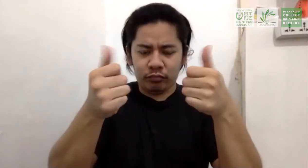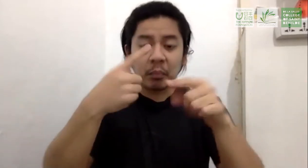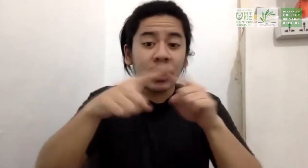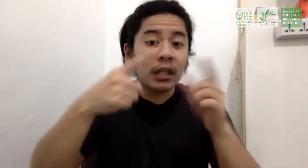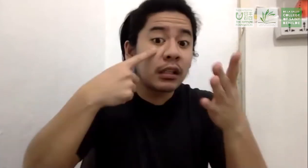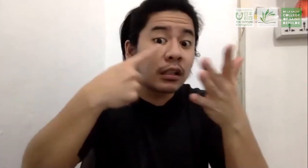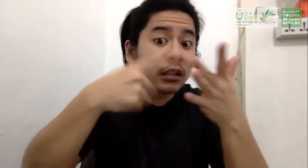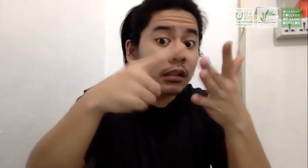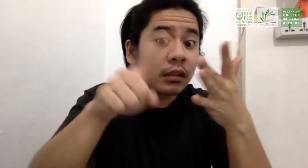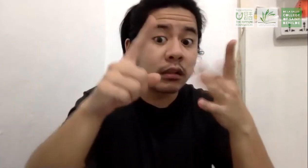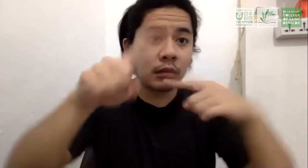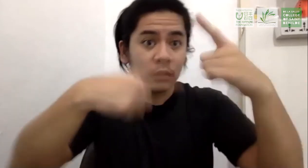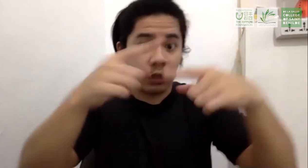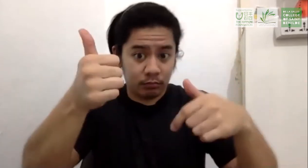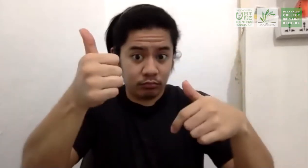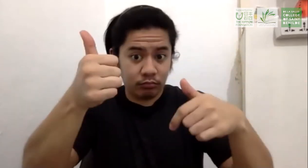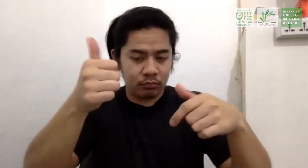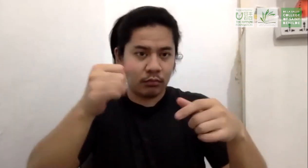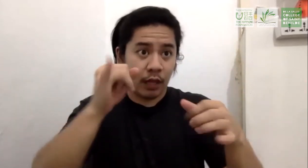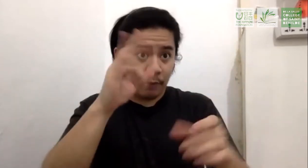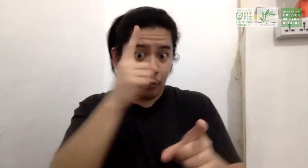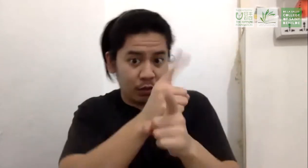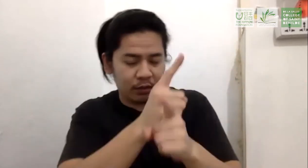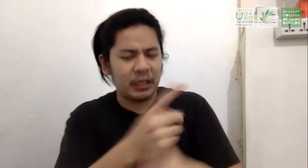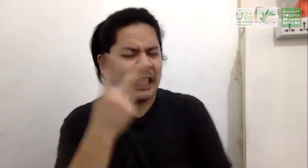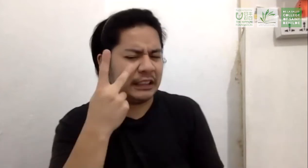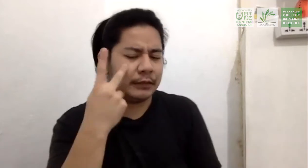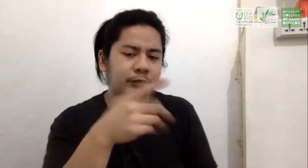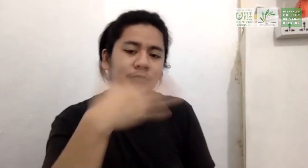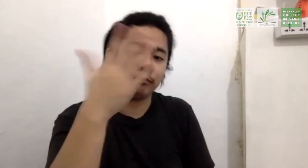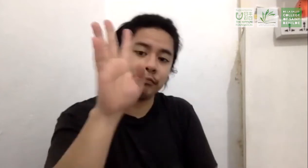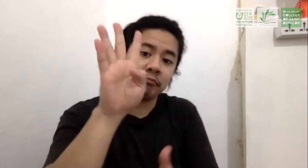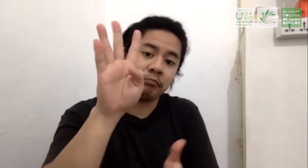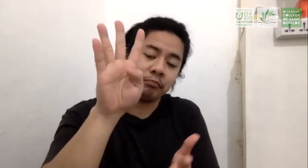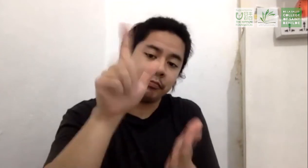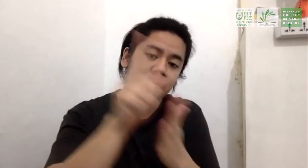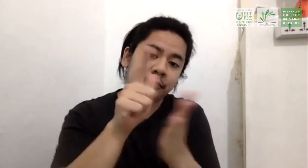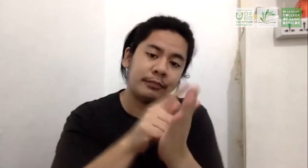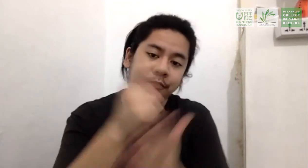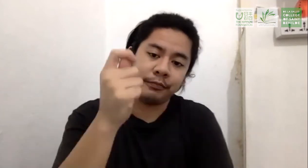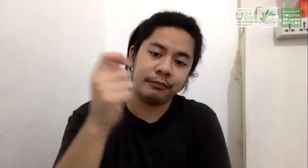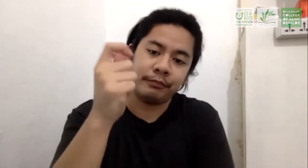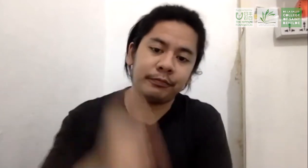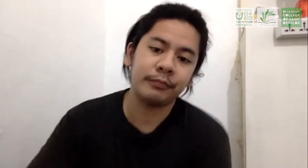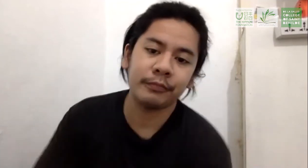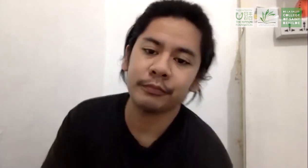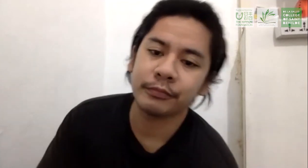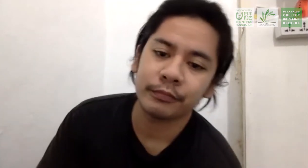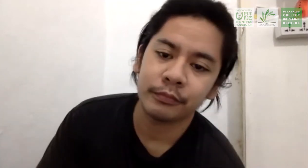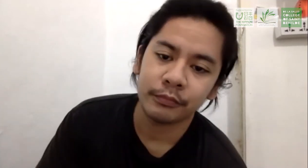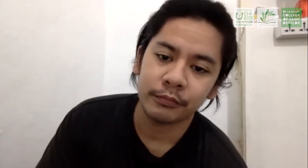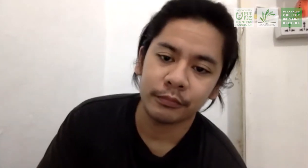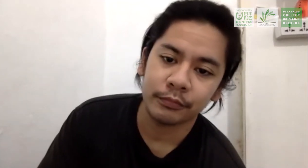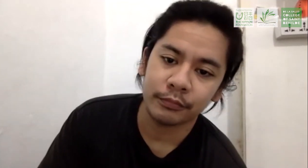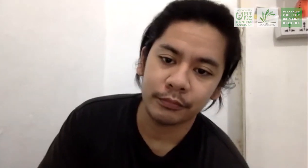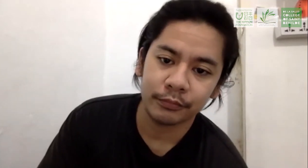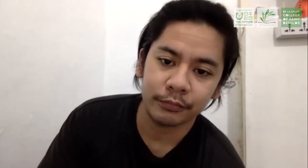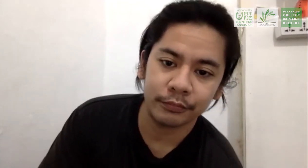We mentioned that it was already completed by the group, but we might have some other things to ask you